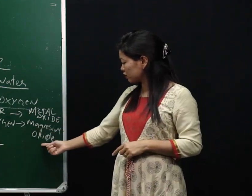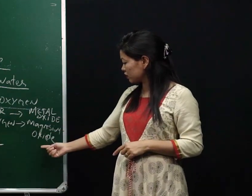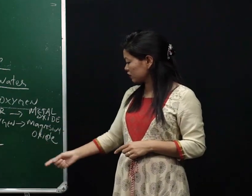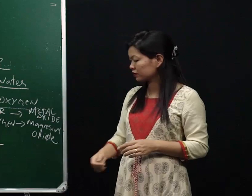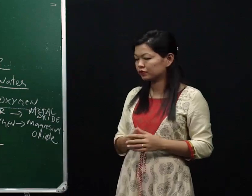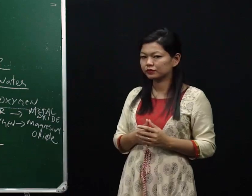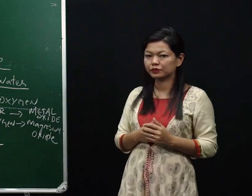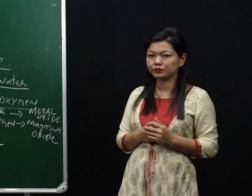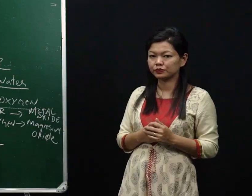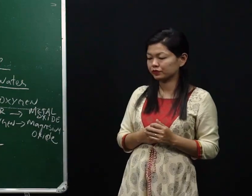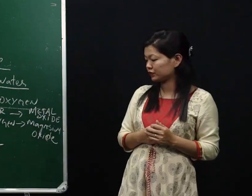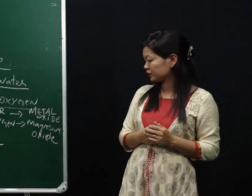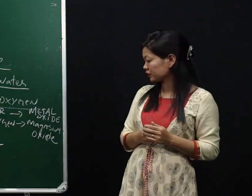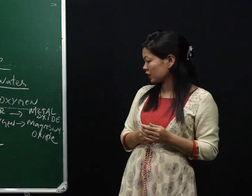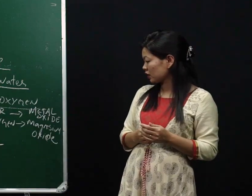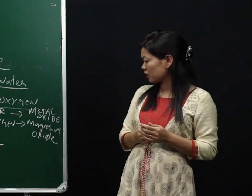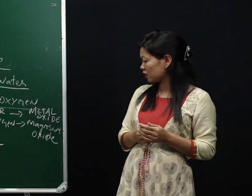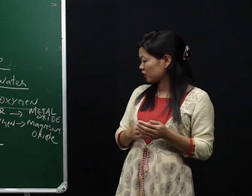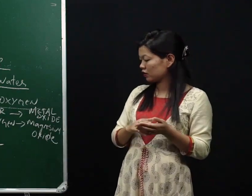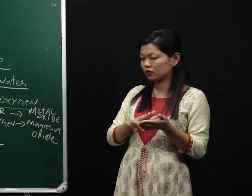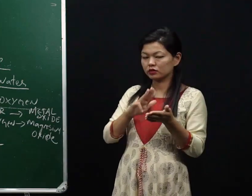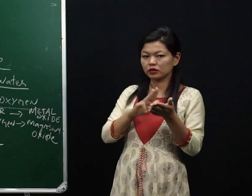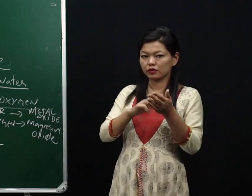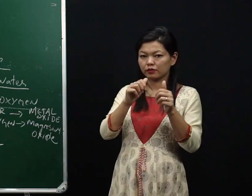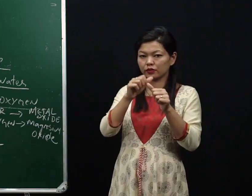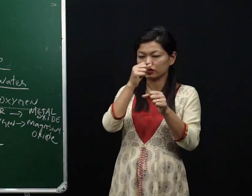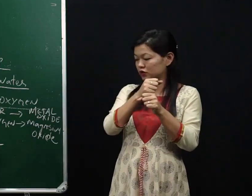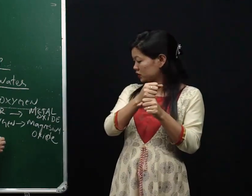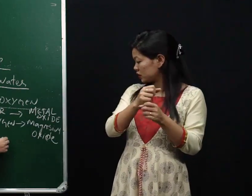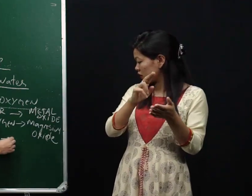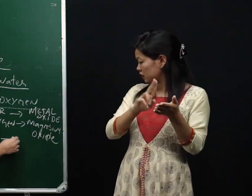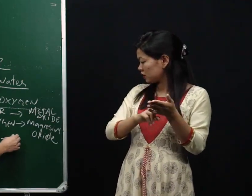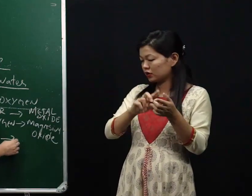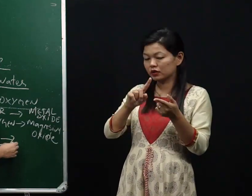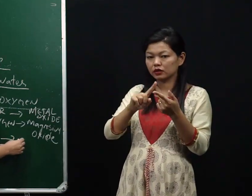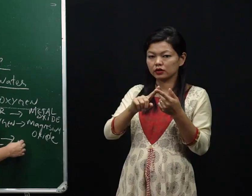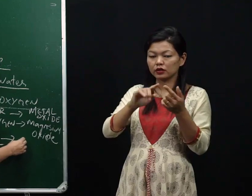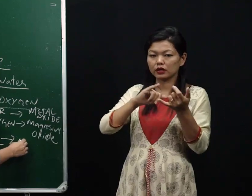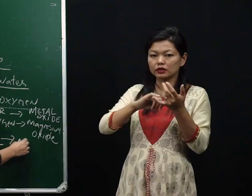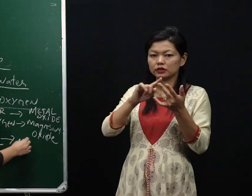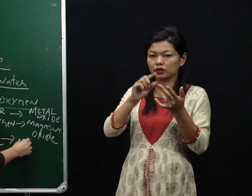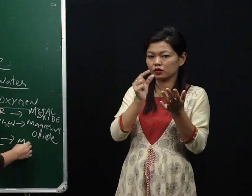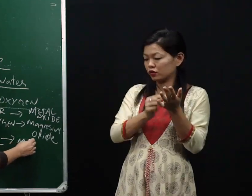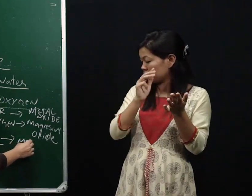with oxygen, you'll get metallic oxide. Clear? So now the answer for this one would